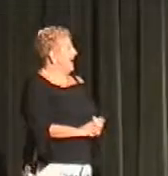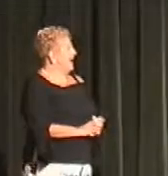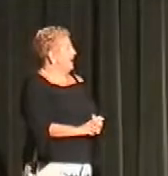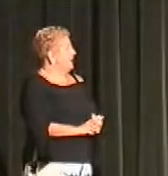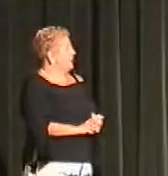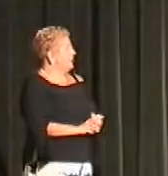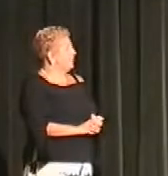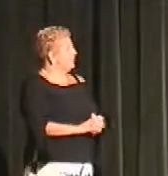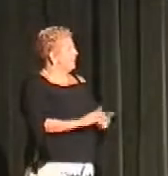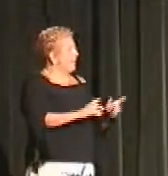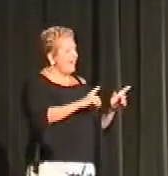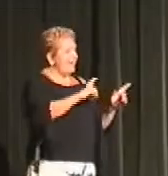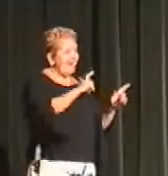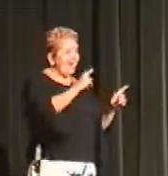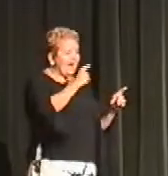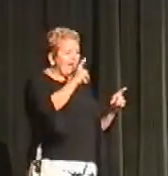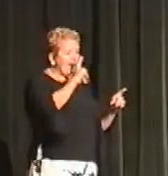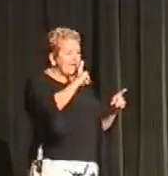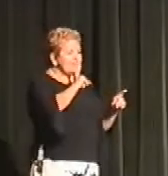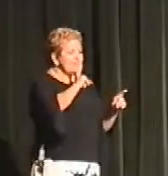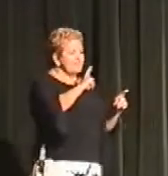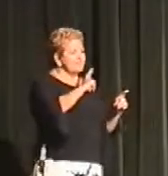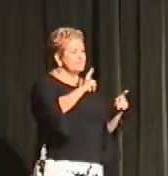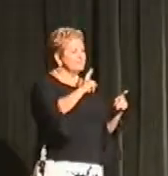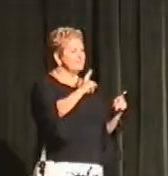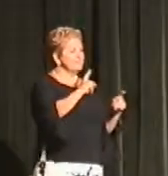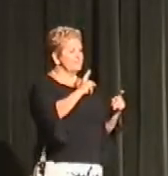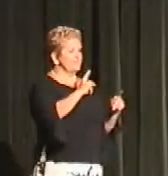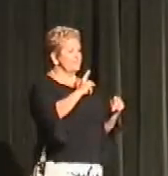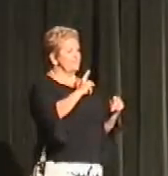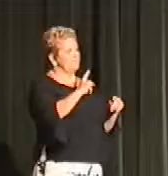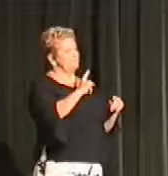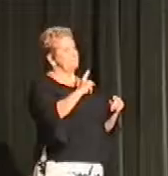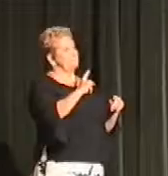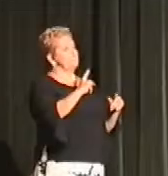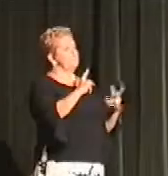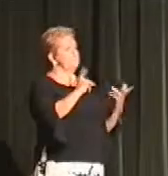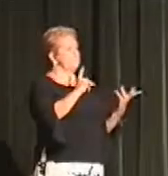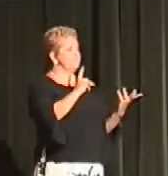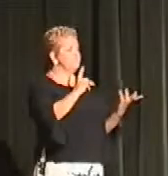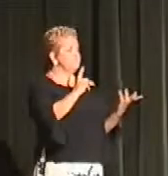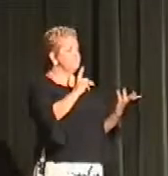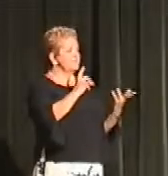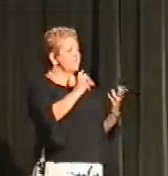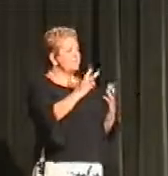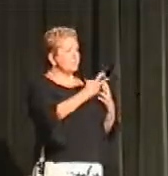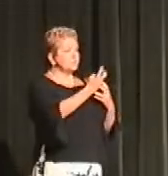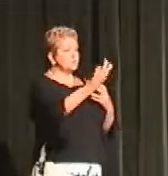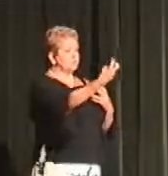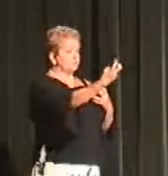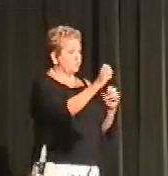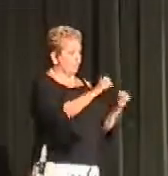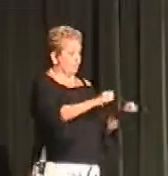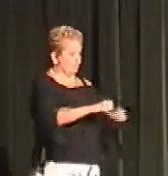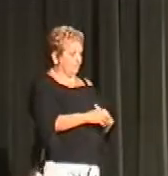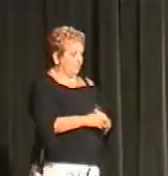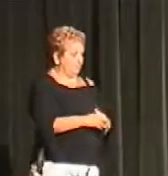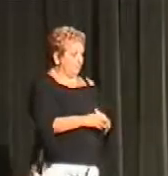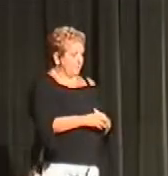I thought it was such a tribute to the program of Alcoholics Anonymous that someone could actually doubt that I came from where